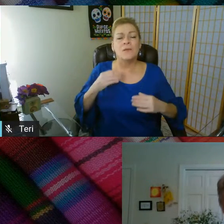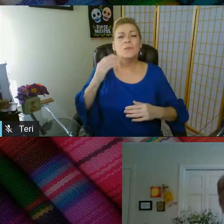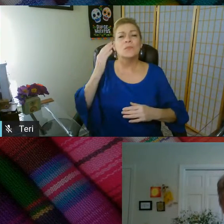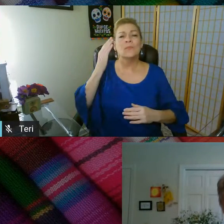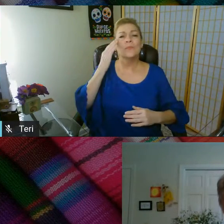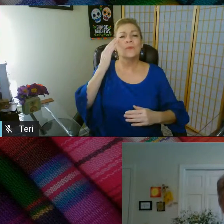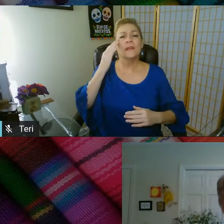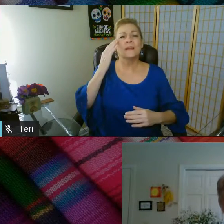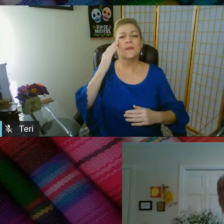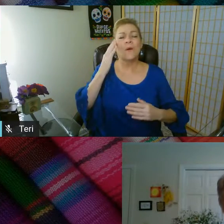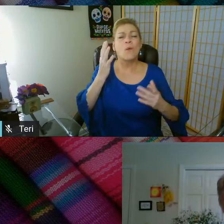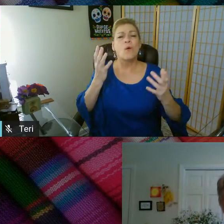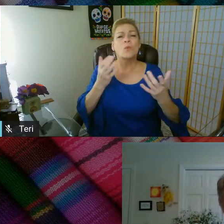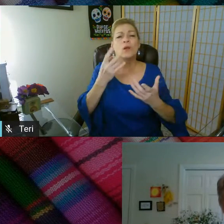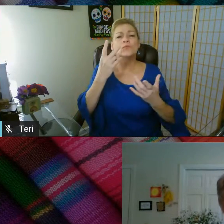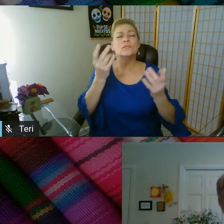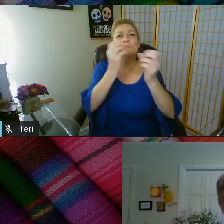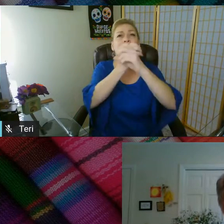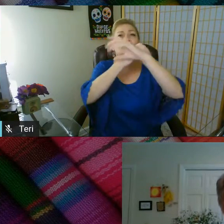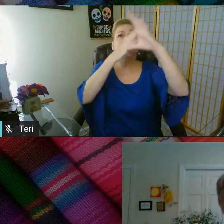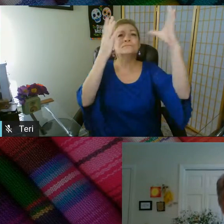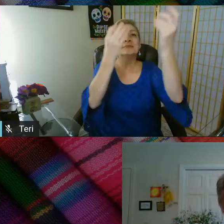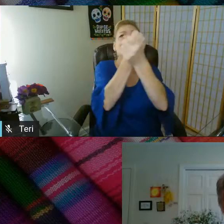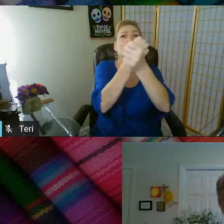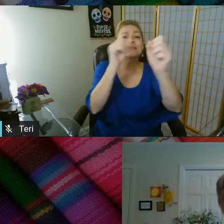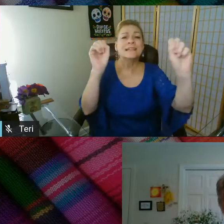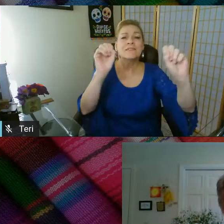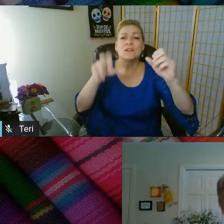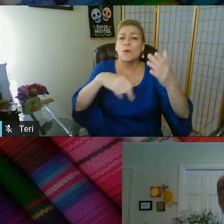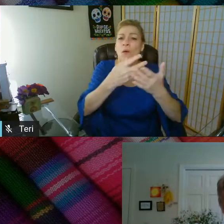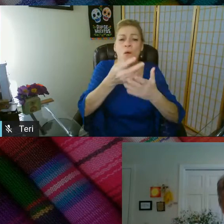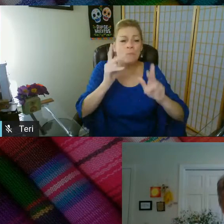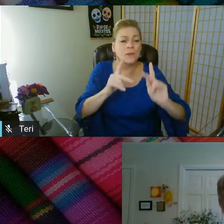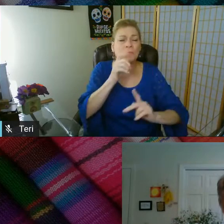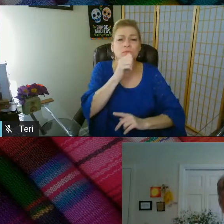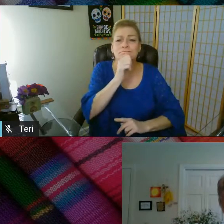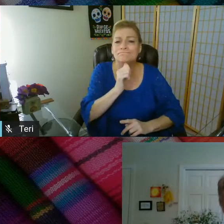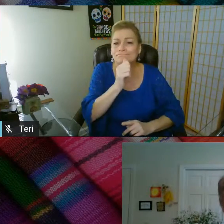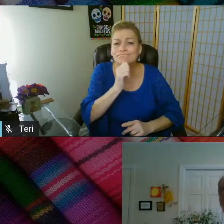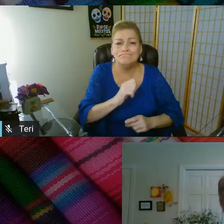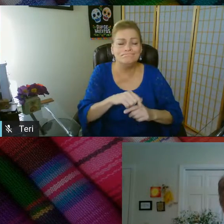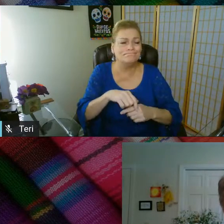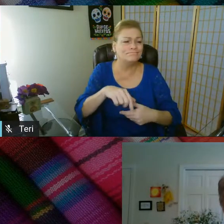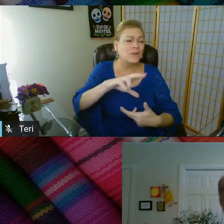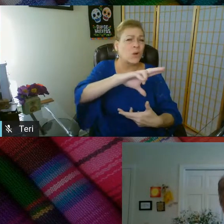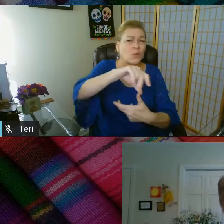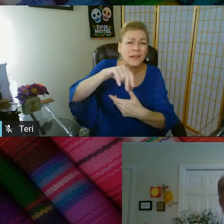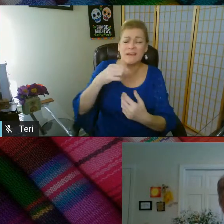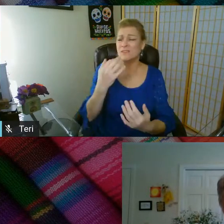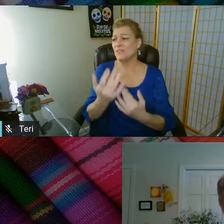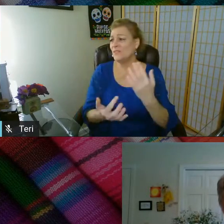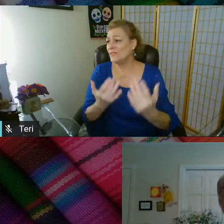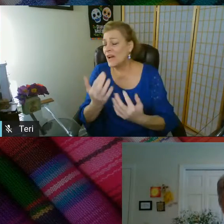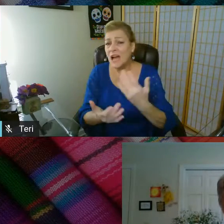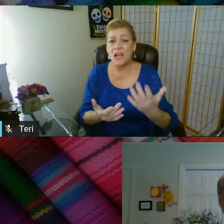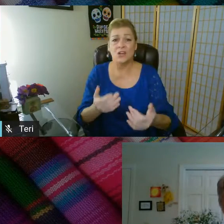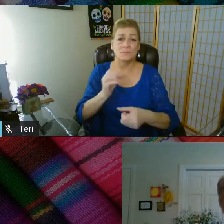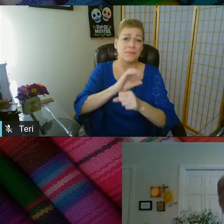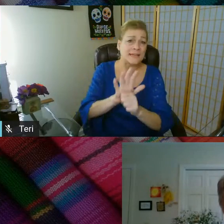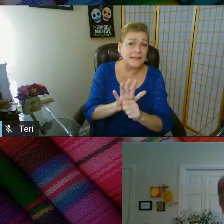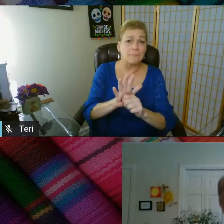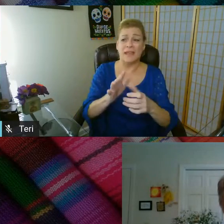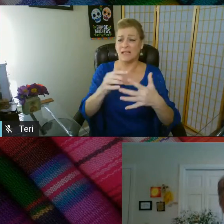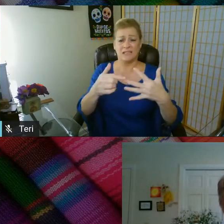time, whether it be from the pandemic or the hurricanes or the fires,